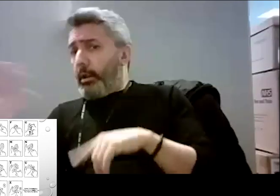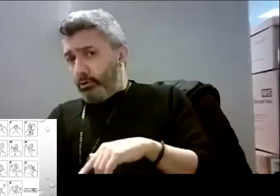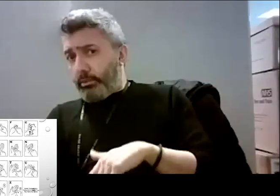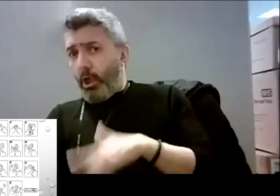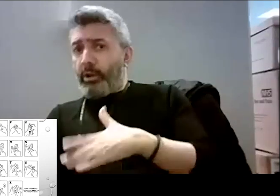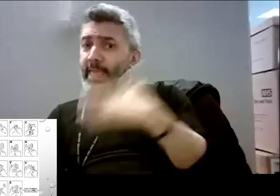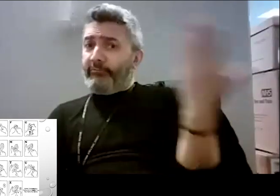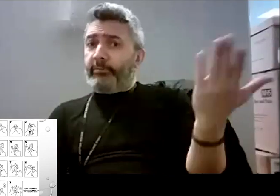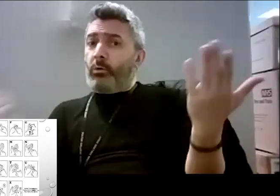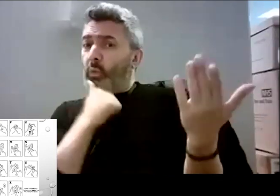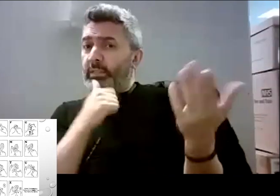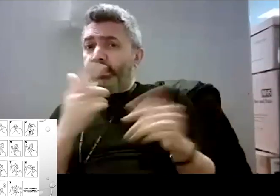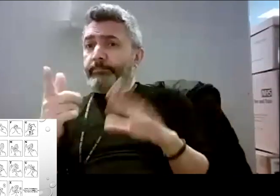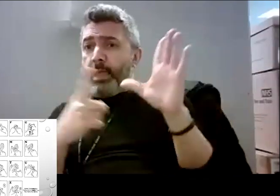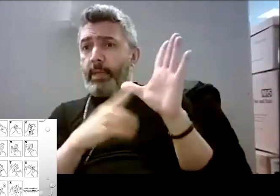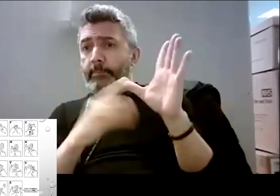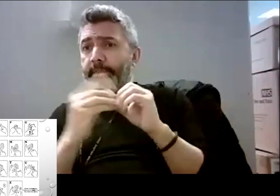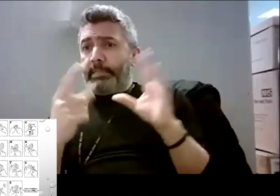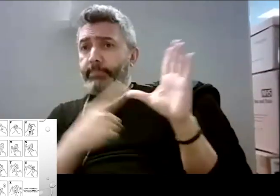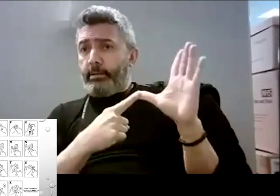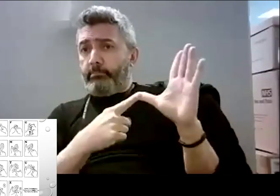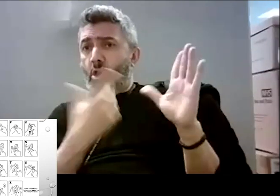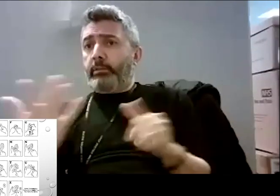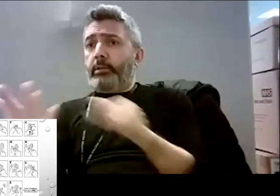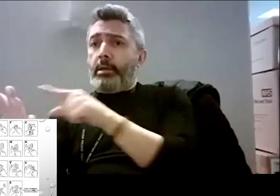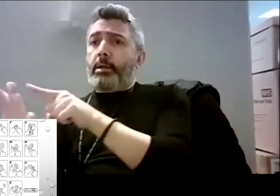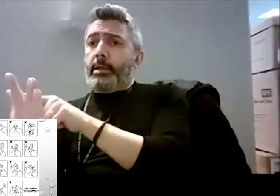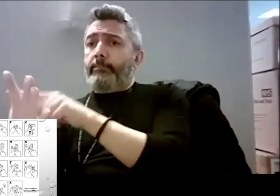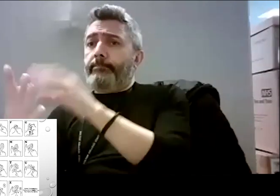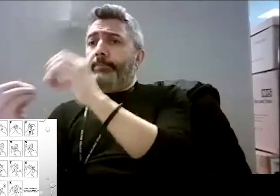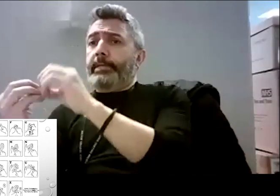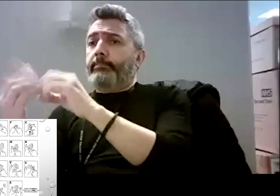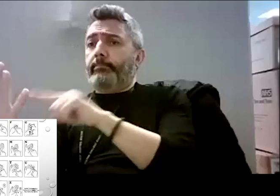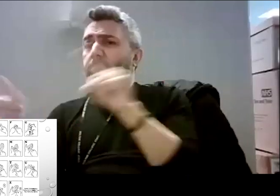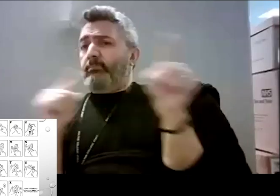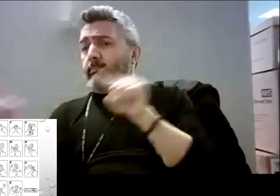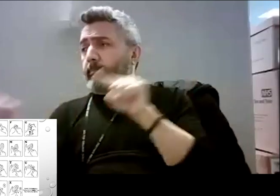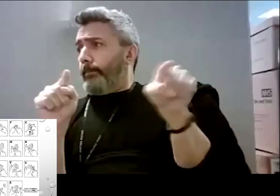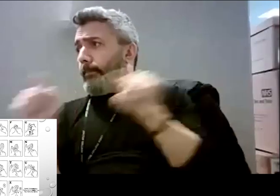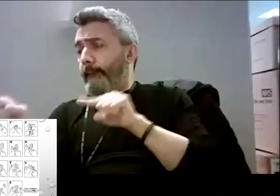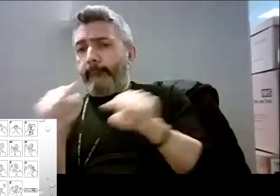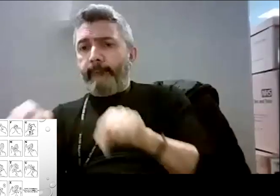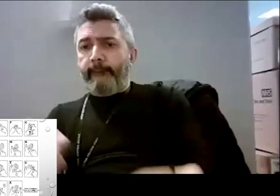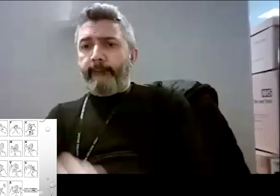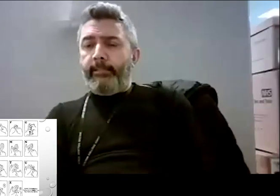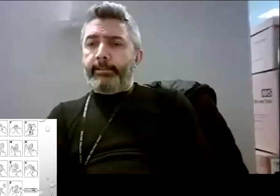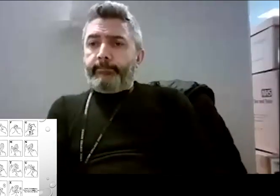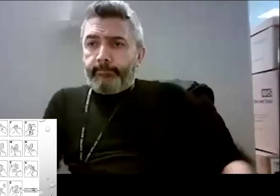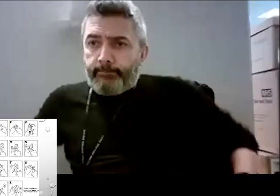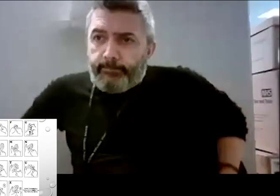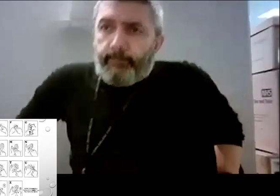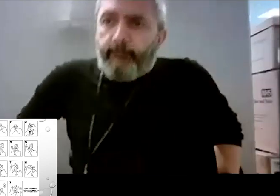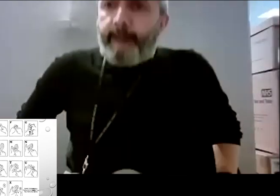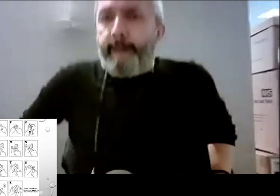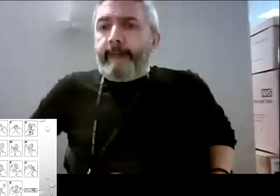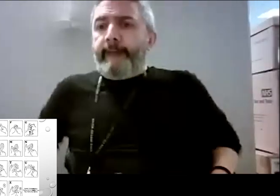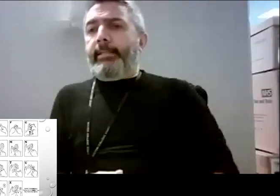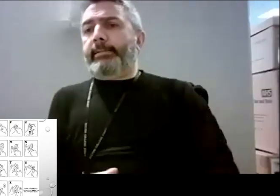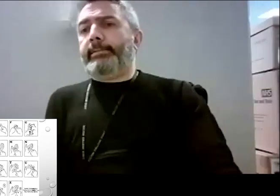So sign language as well. So if you're doing the alphabet, that would follow whichever hand. So if you're